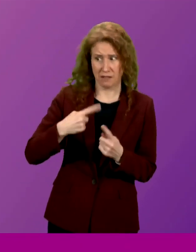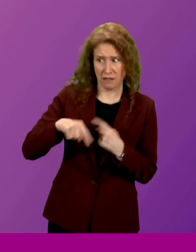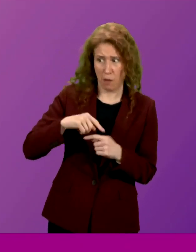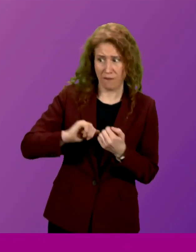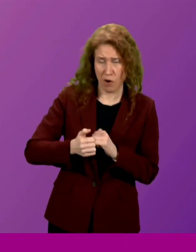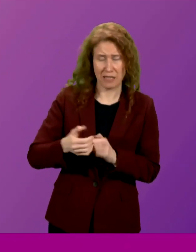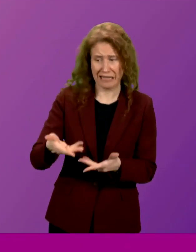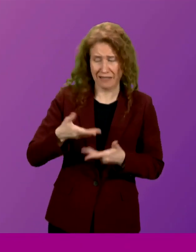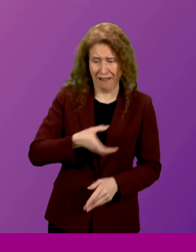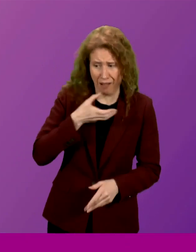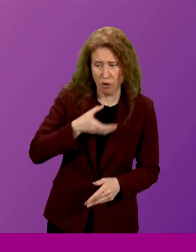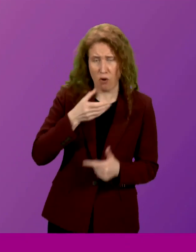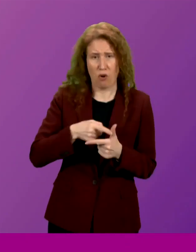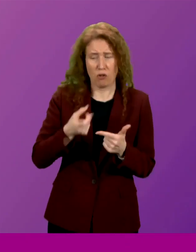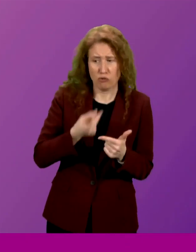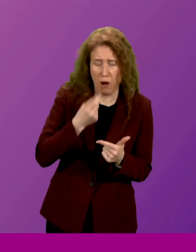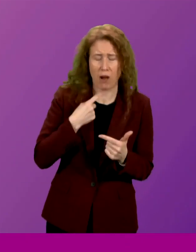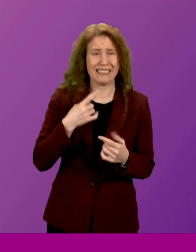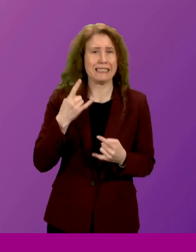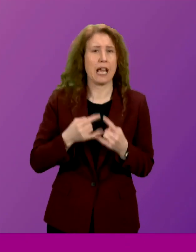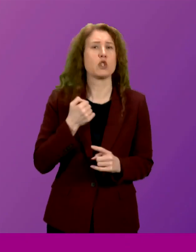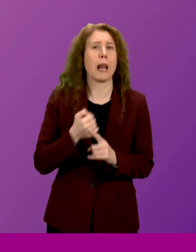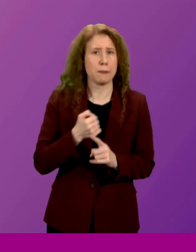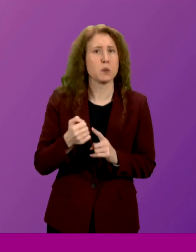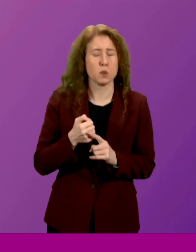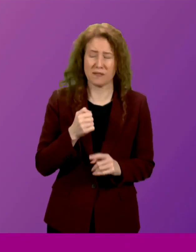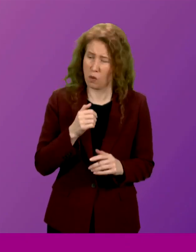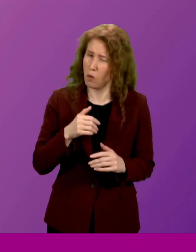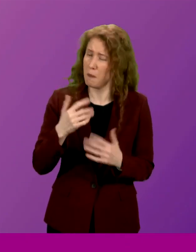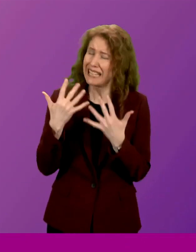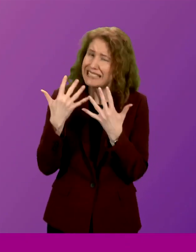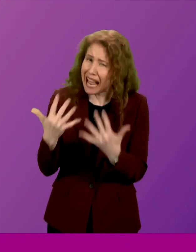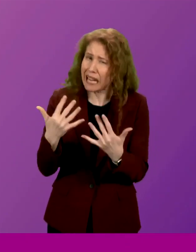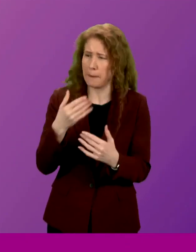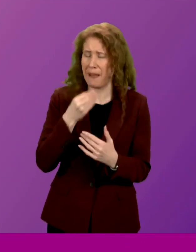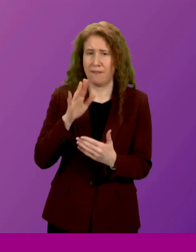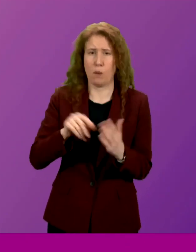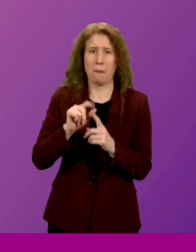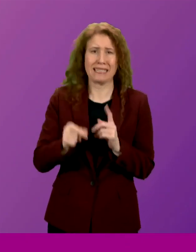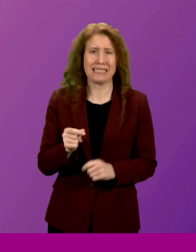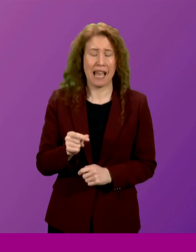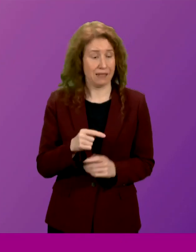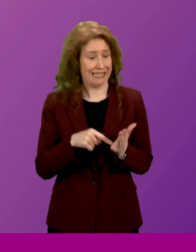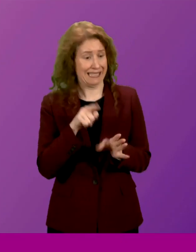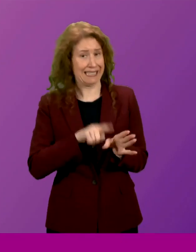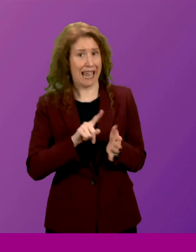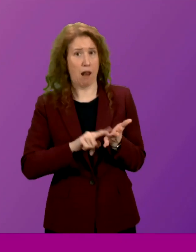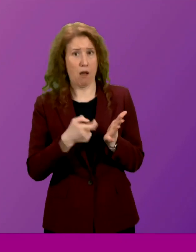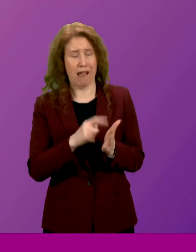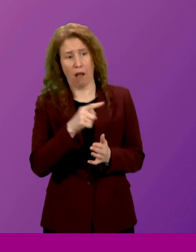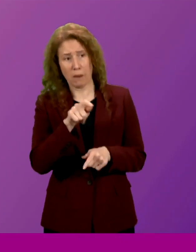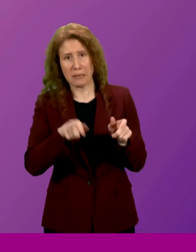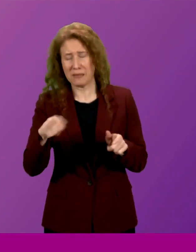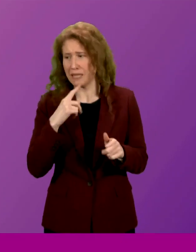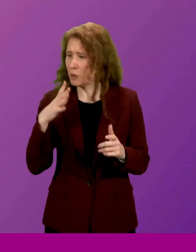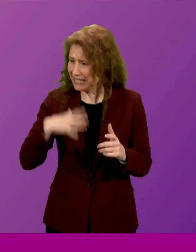with alcohol and drugs and sexually abused by at least 10 Pakistani men. Taylor and other victims say there must be a